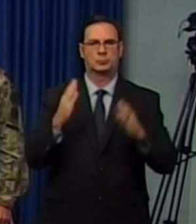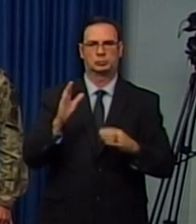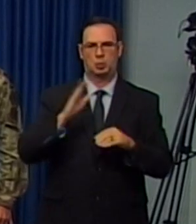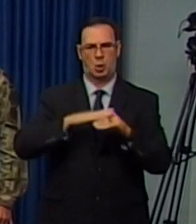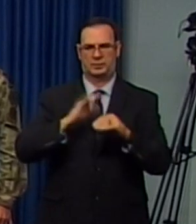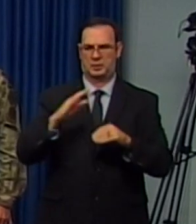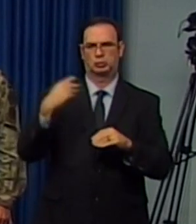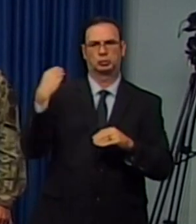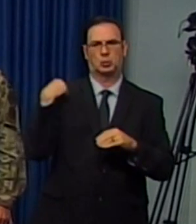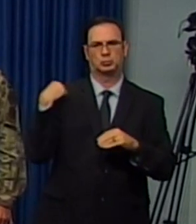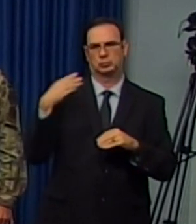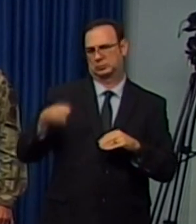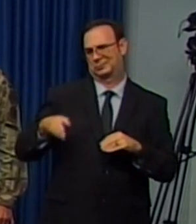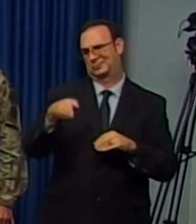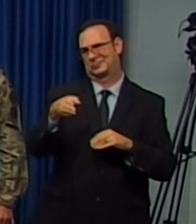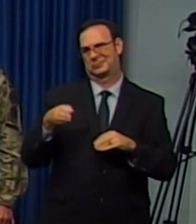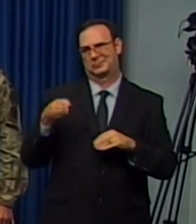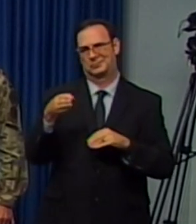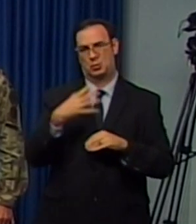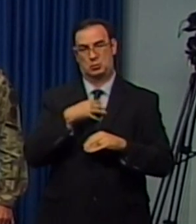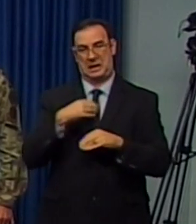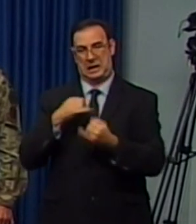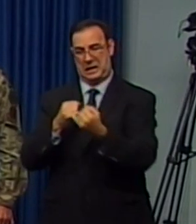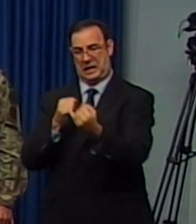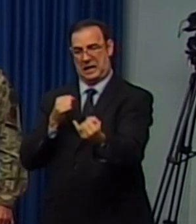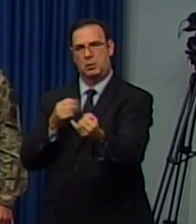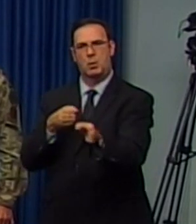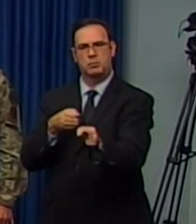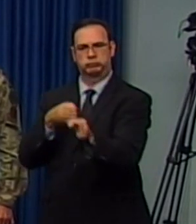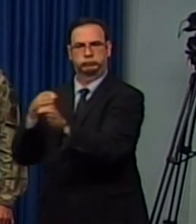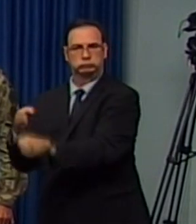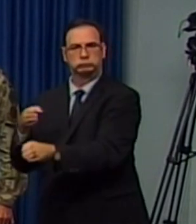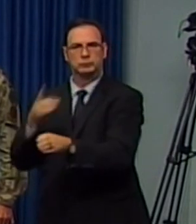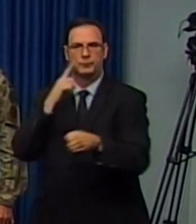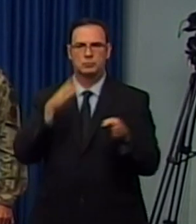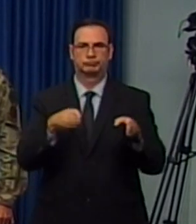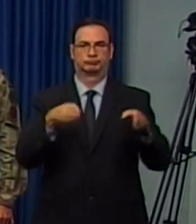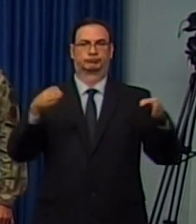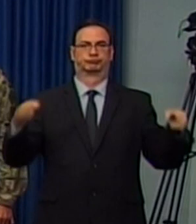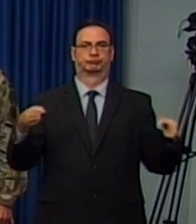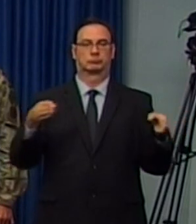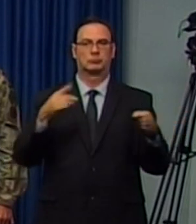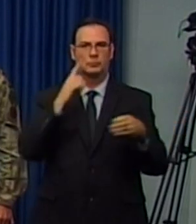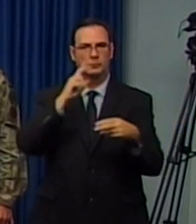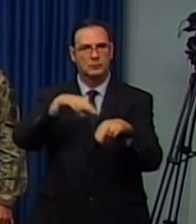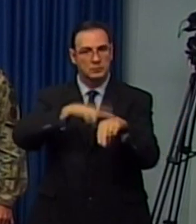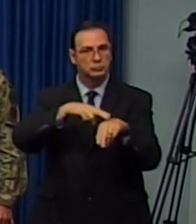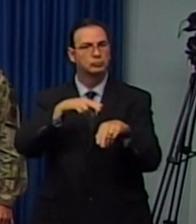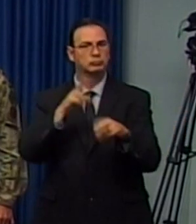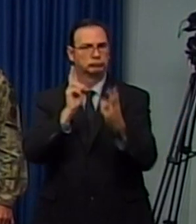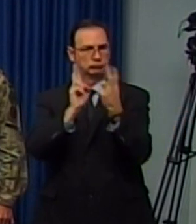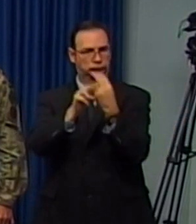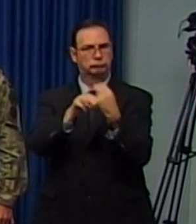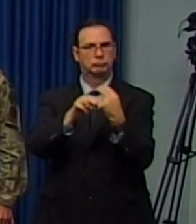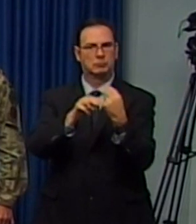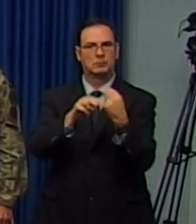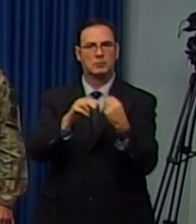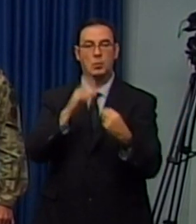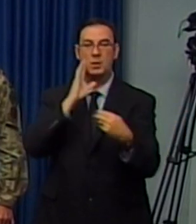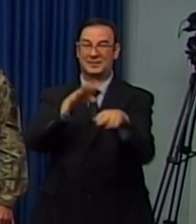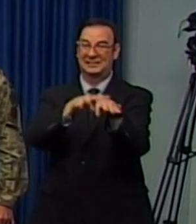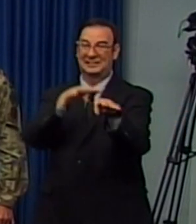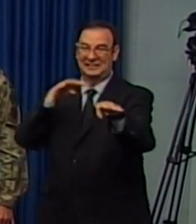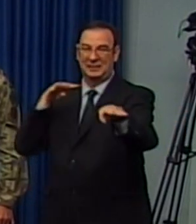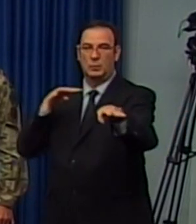is relatively stable, and so use the normal lanes. If we end up having backup, then those shoulders will be open. But of course, you know,